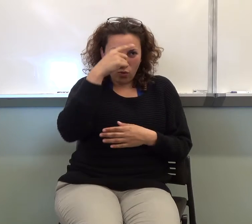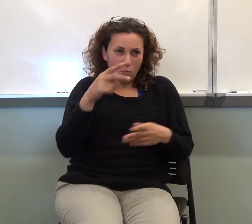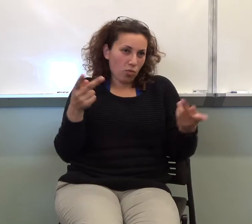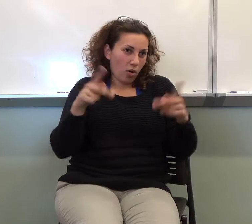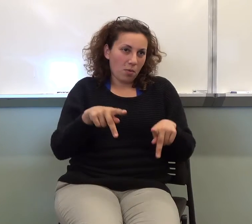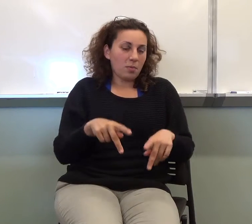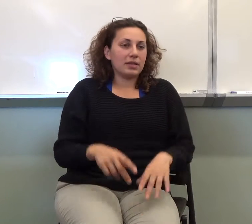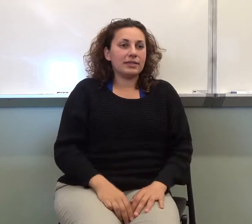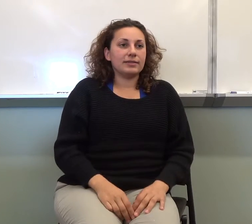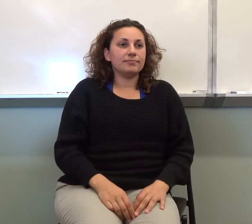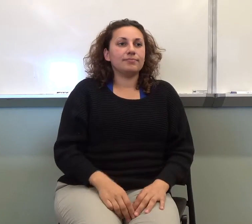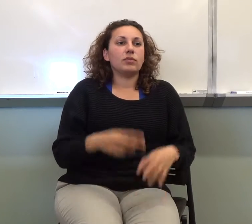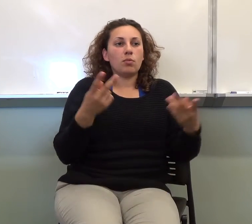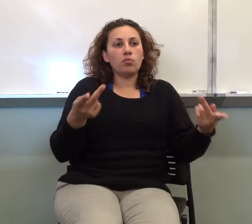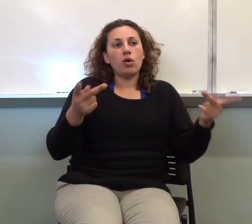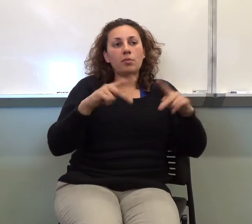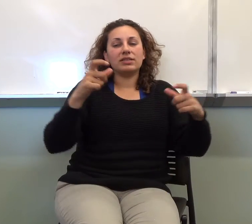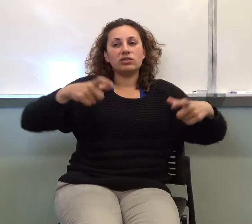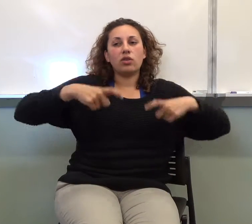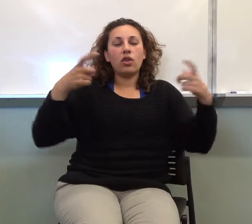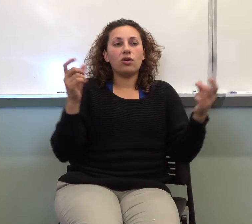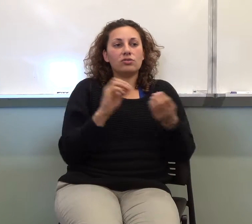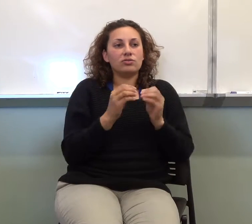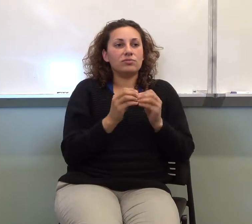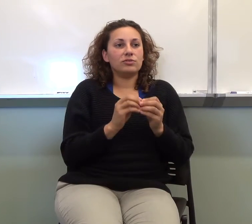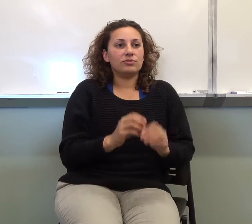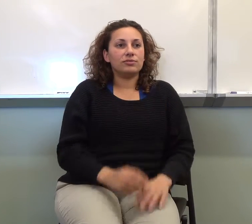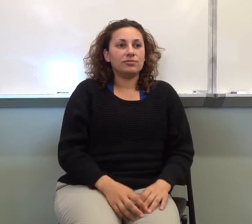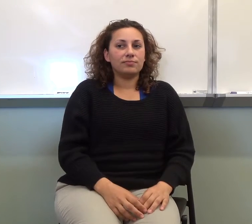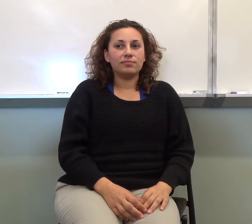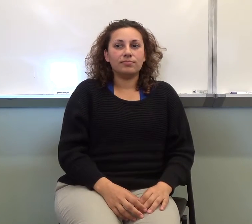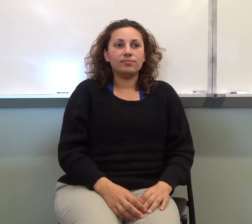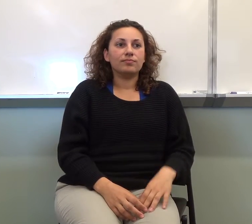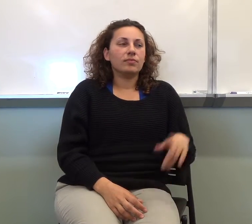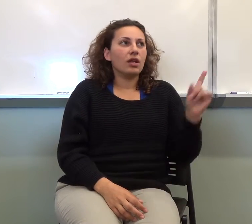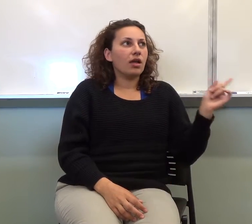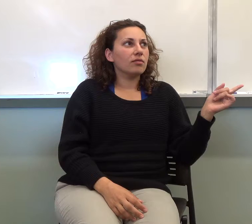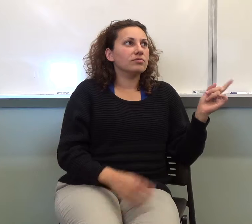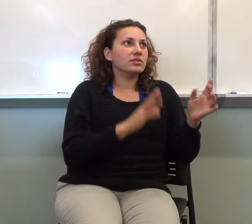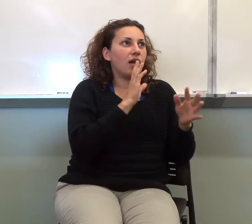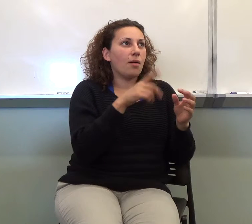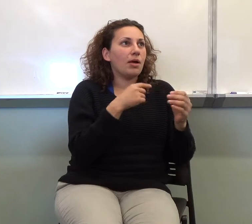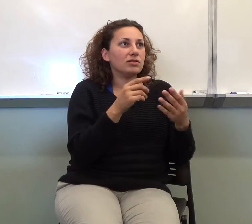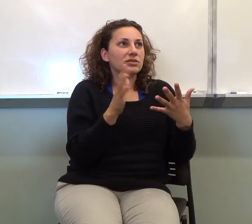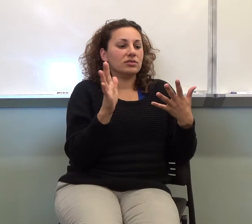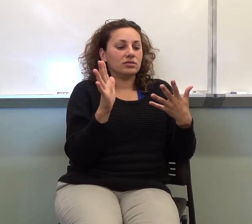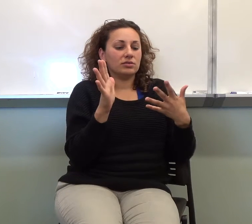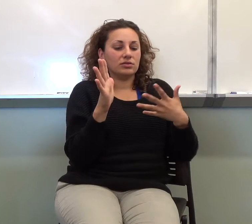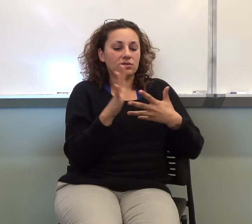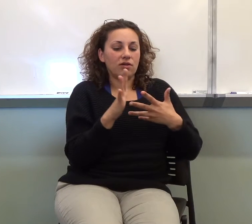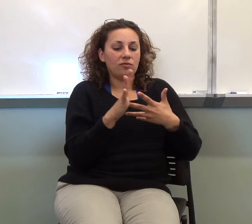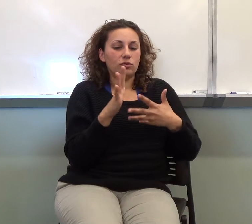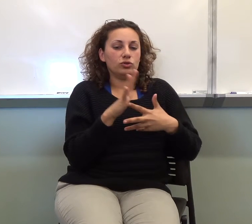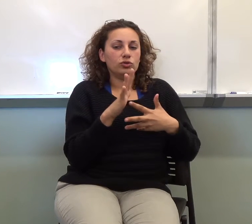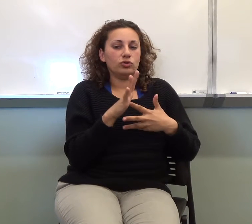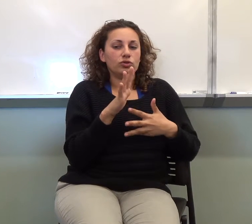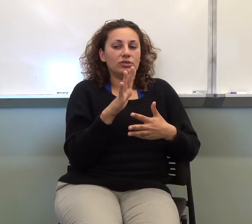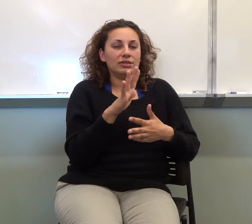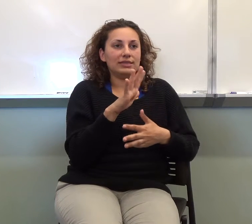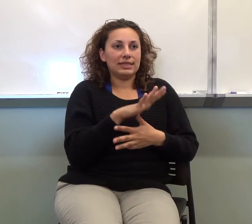class, find the probability of selecting sophomore, junior, senior. All right, let's see what happens with that. You